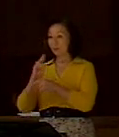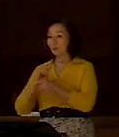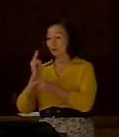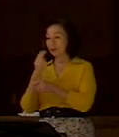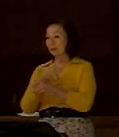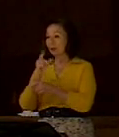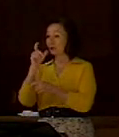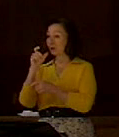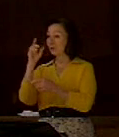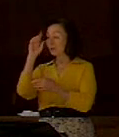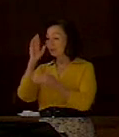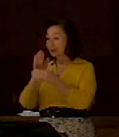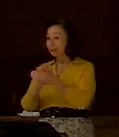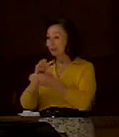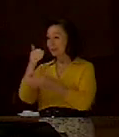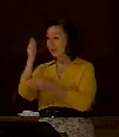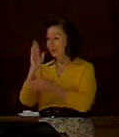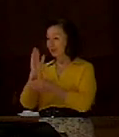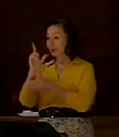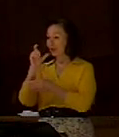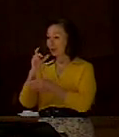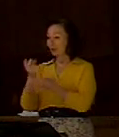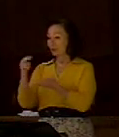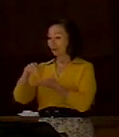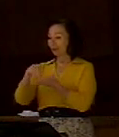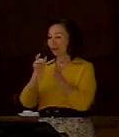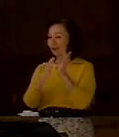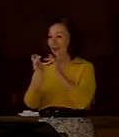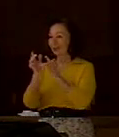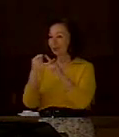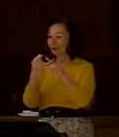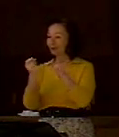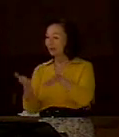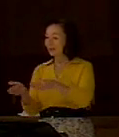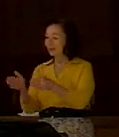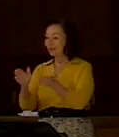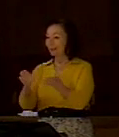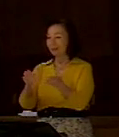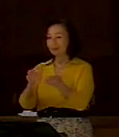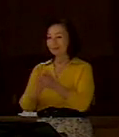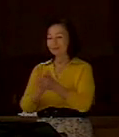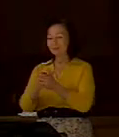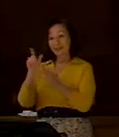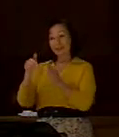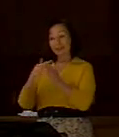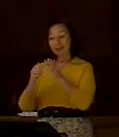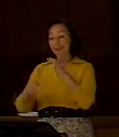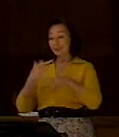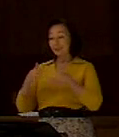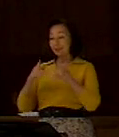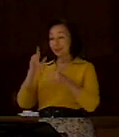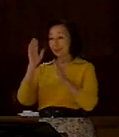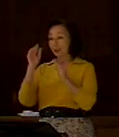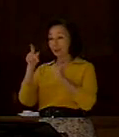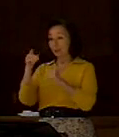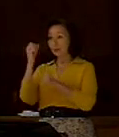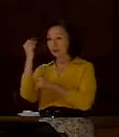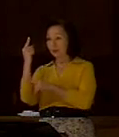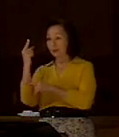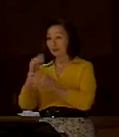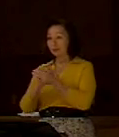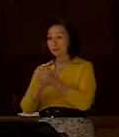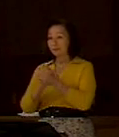who believe in God who raised Jesus from the dead. Now, this is exciting, and I hope you can get this.